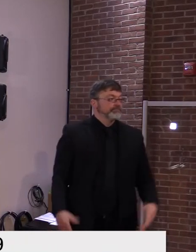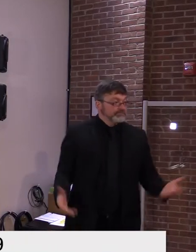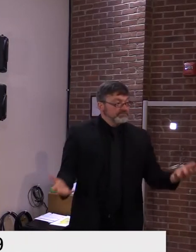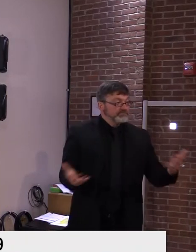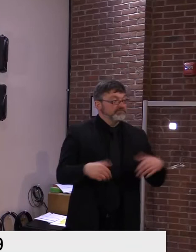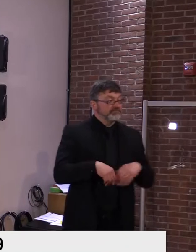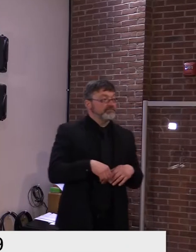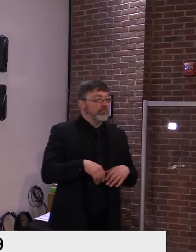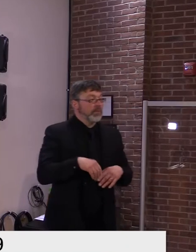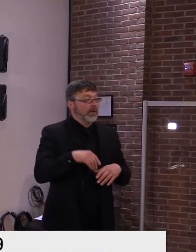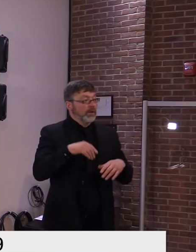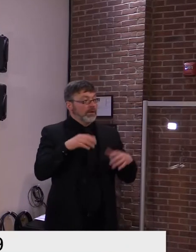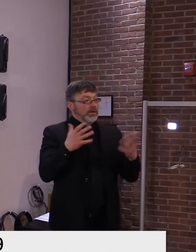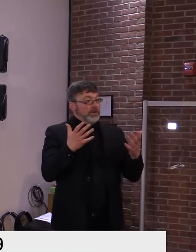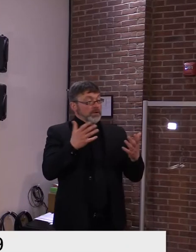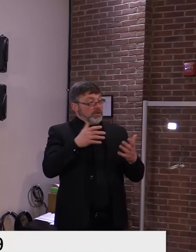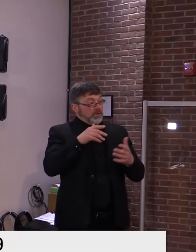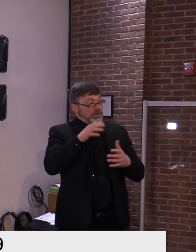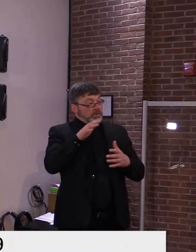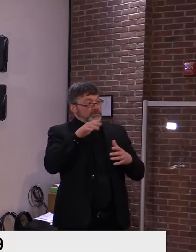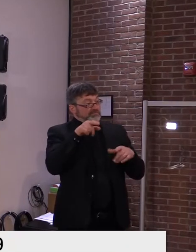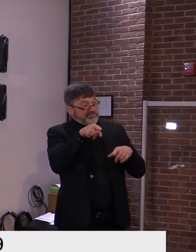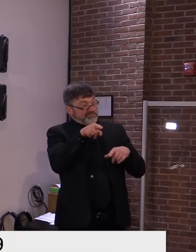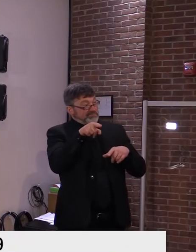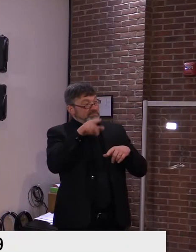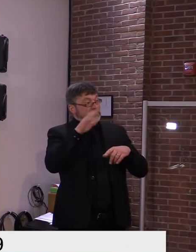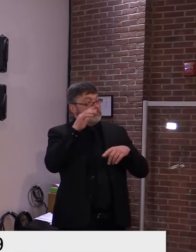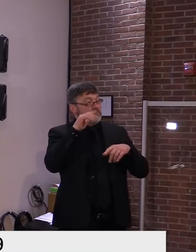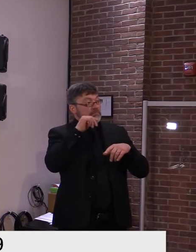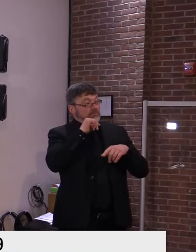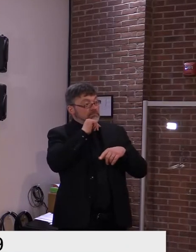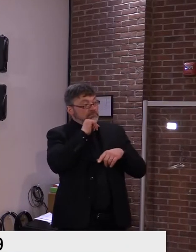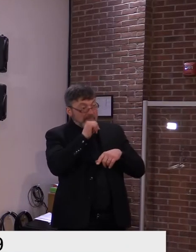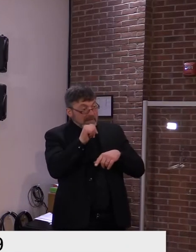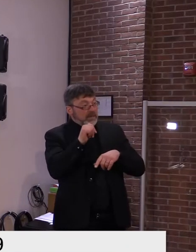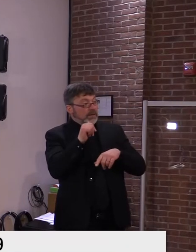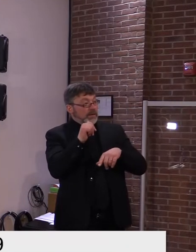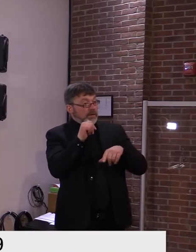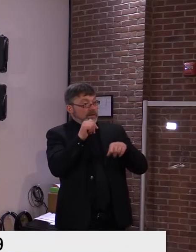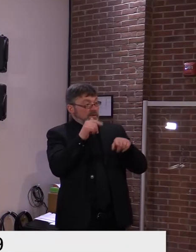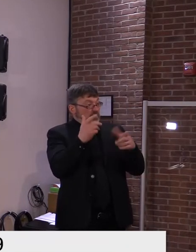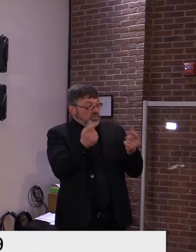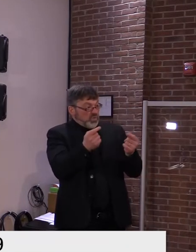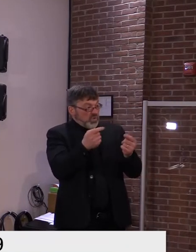one, the medication-assisted treatment access, hubs and spokes in Vermont,